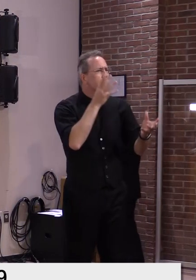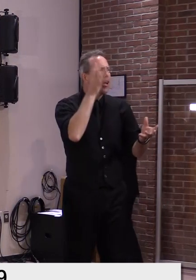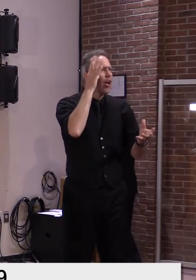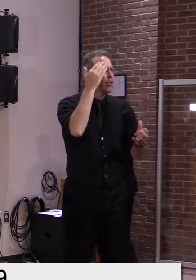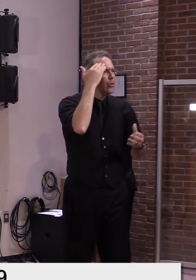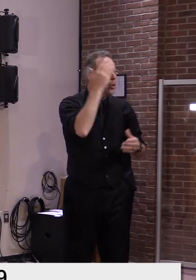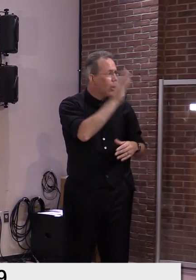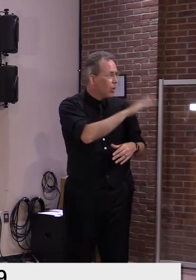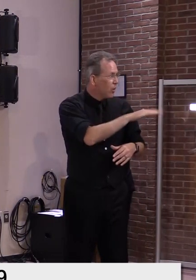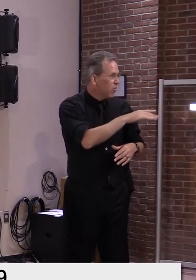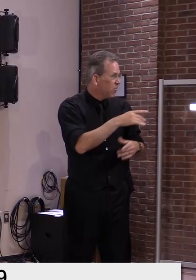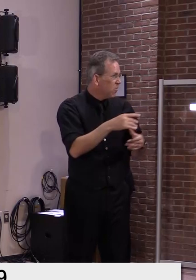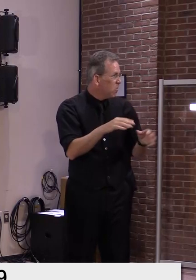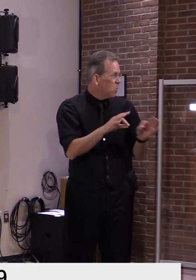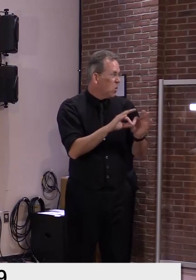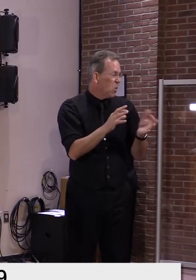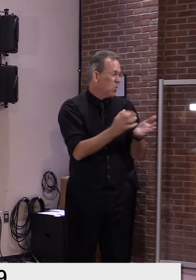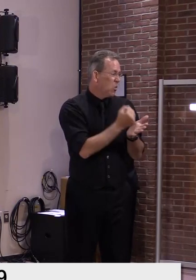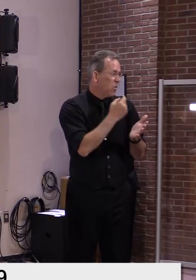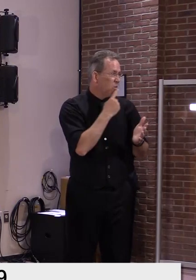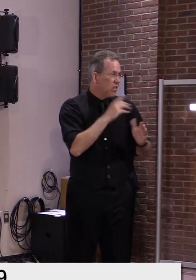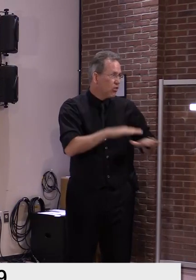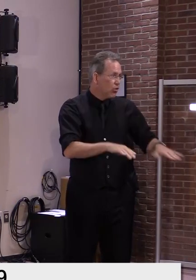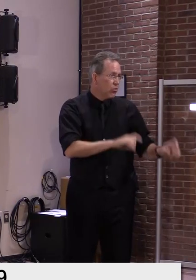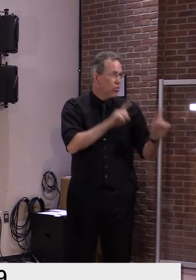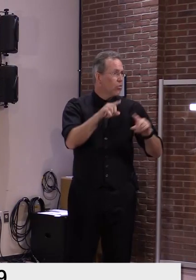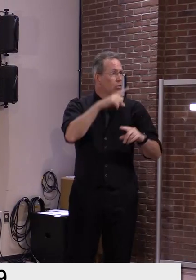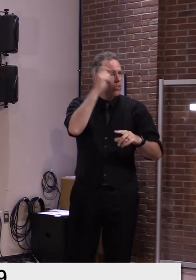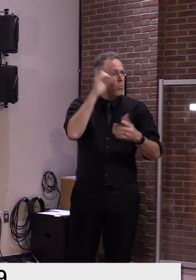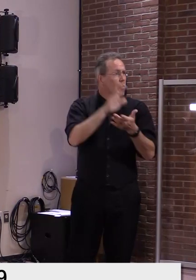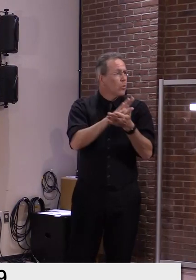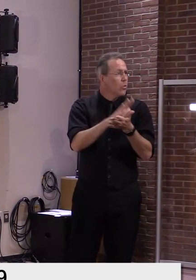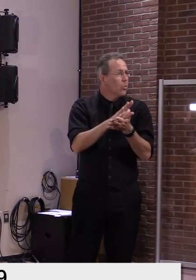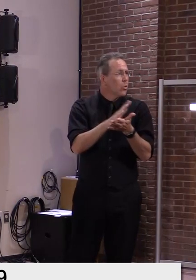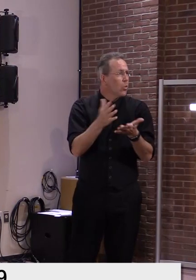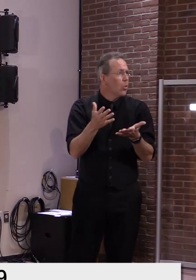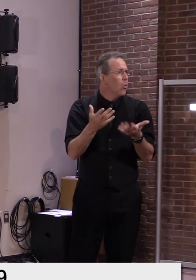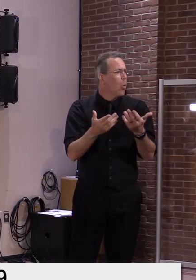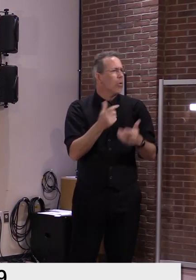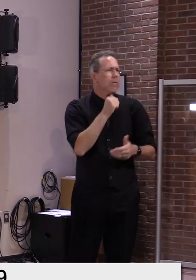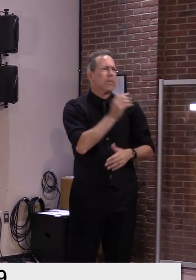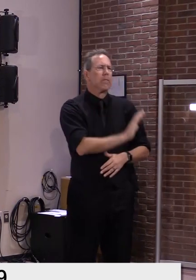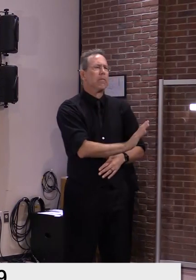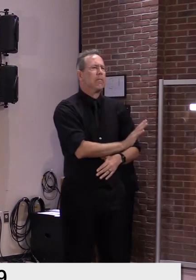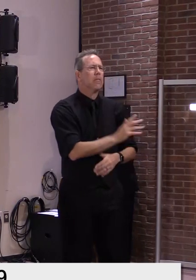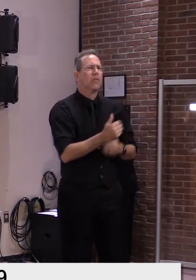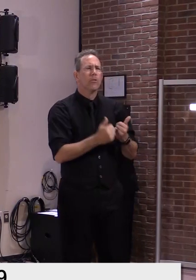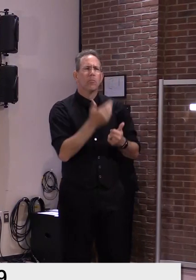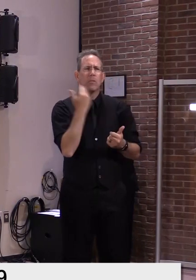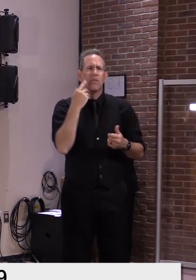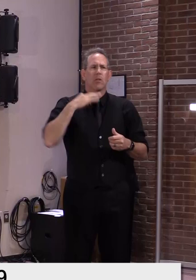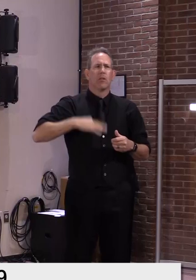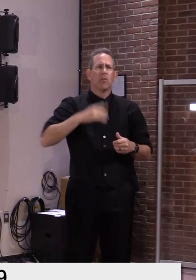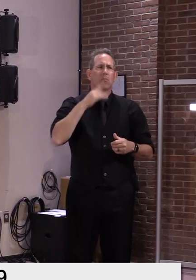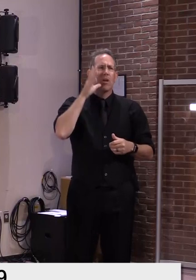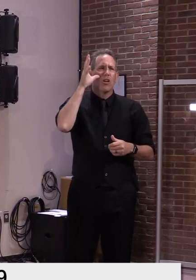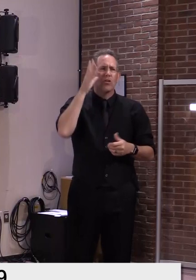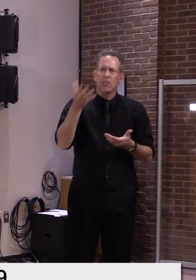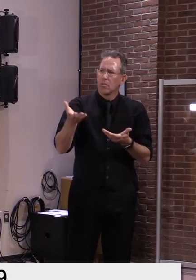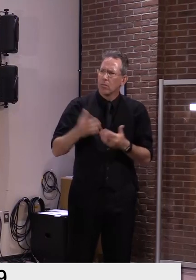to summer school versus not going? Oh, I think the benefits of going to summer camp are